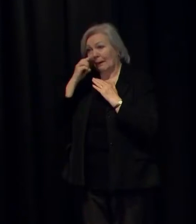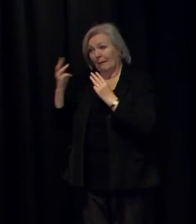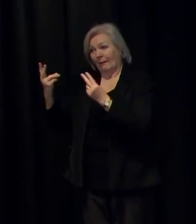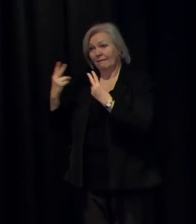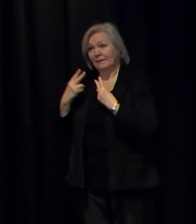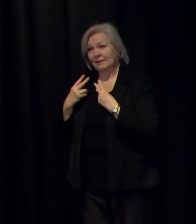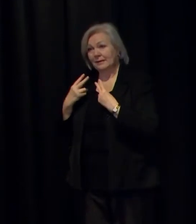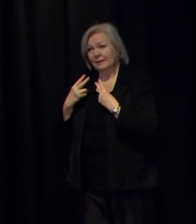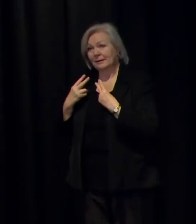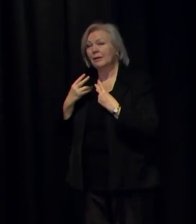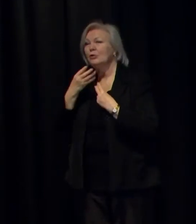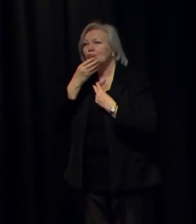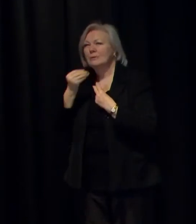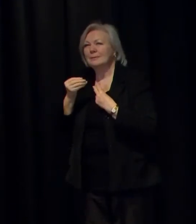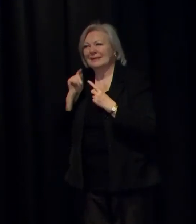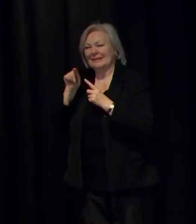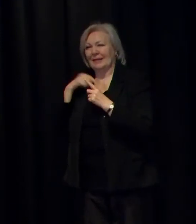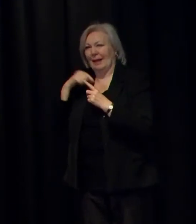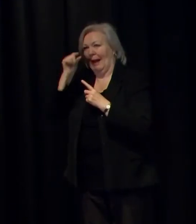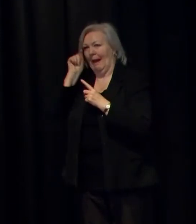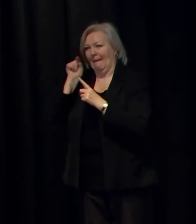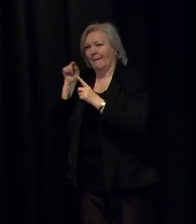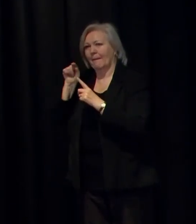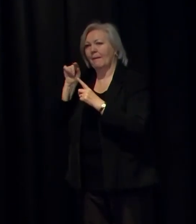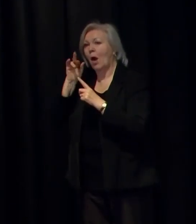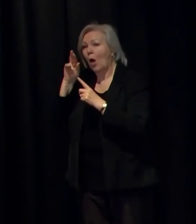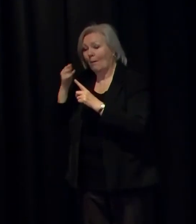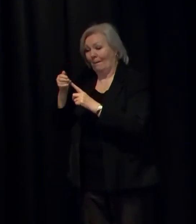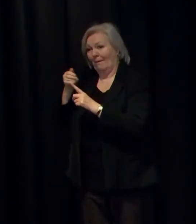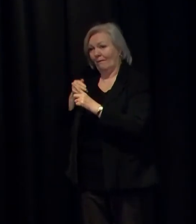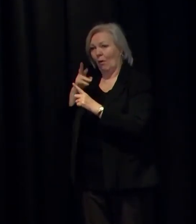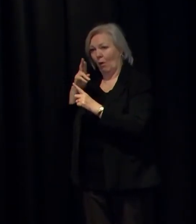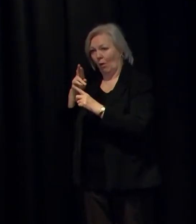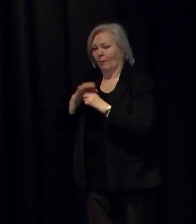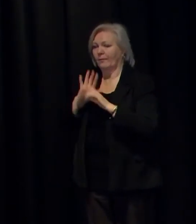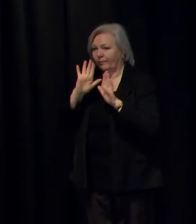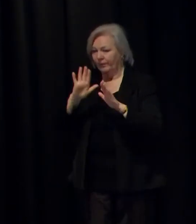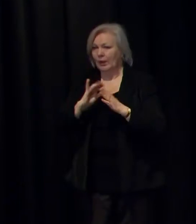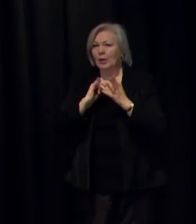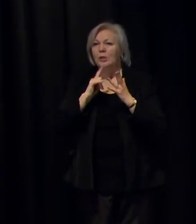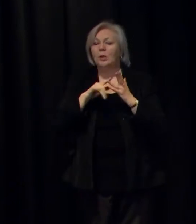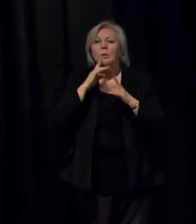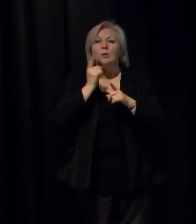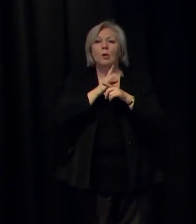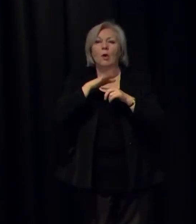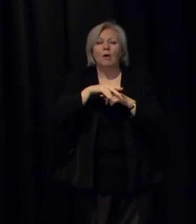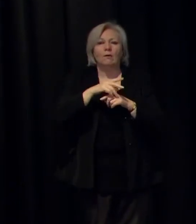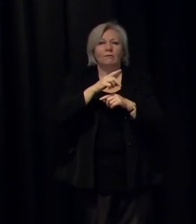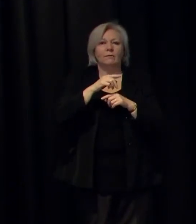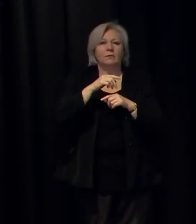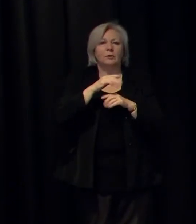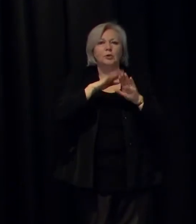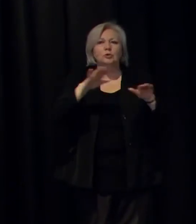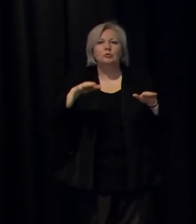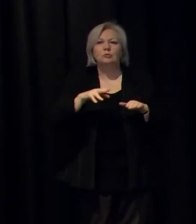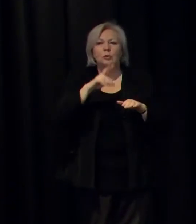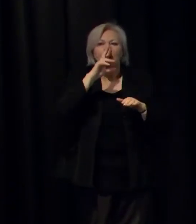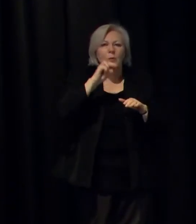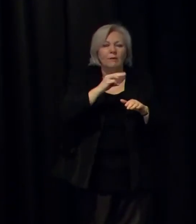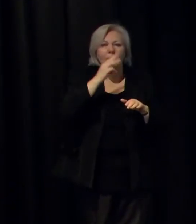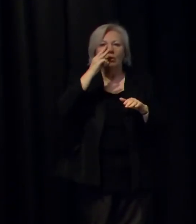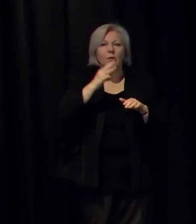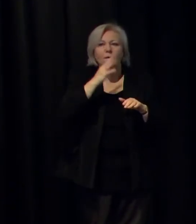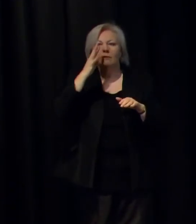Christmas. In terms of the 12, 13, 14 and 15-year-olds, it's been amazing,